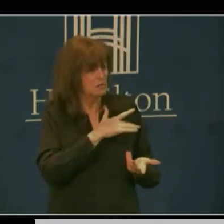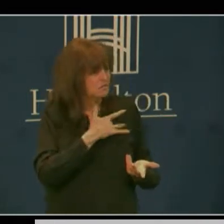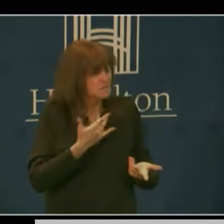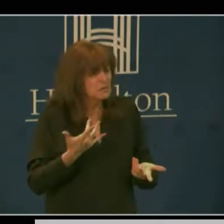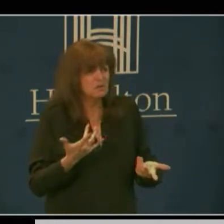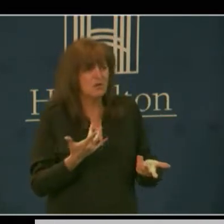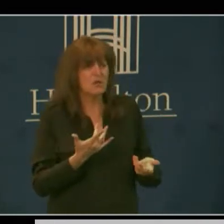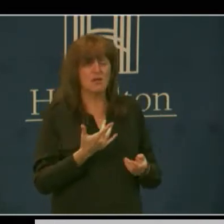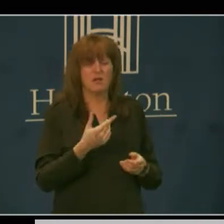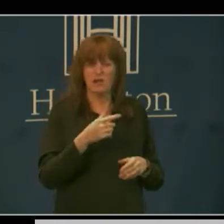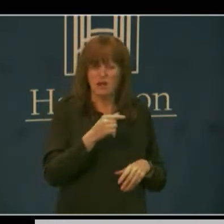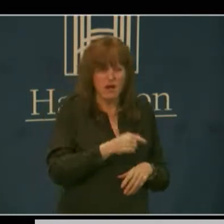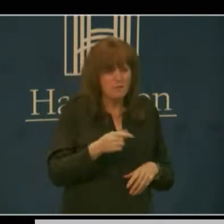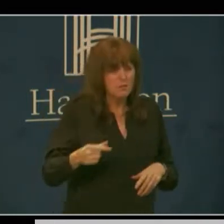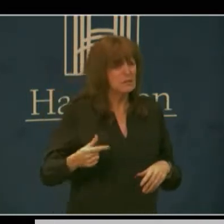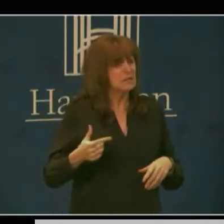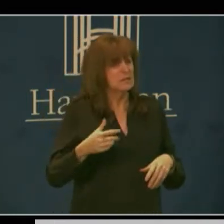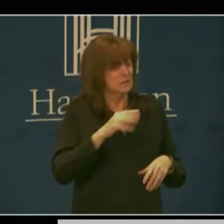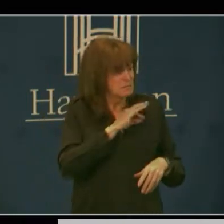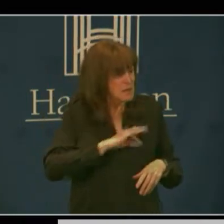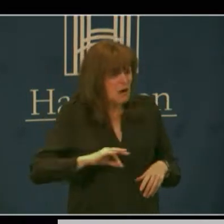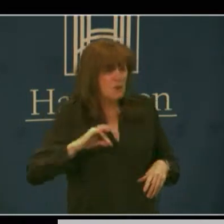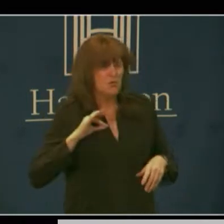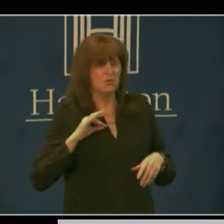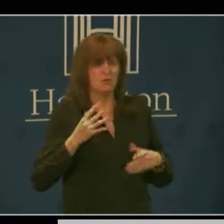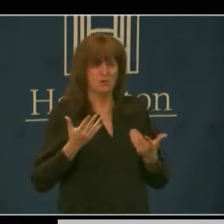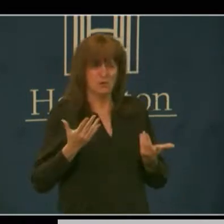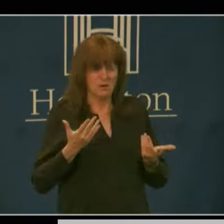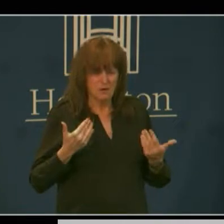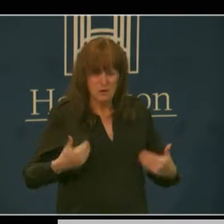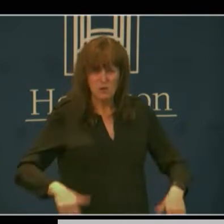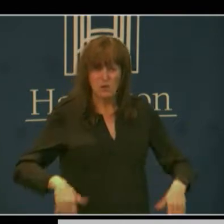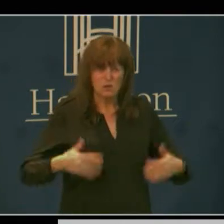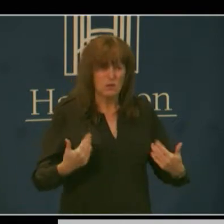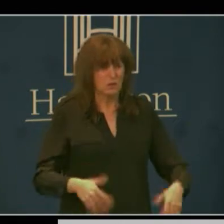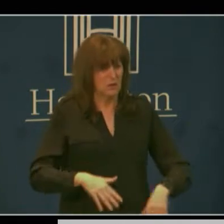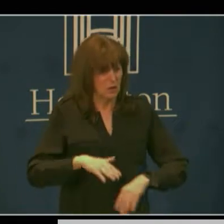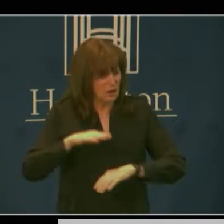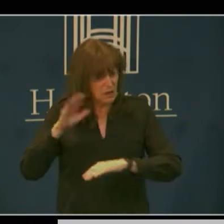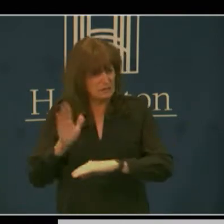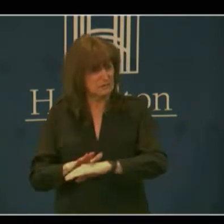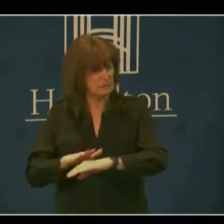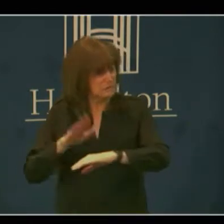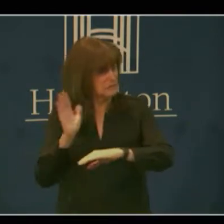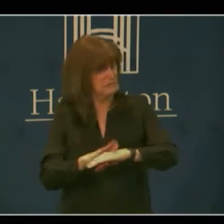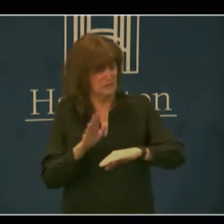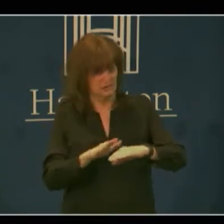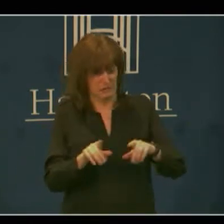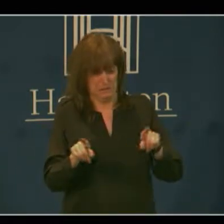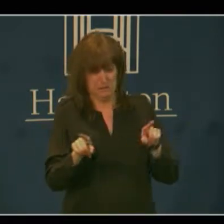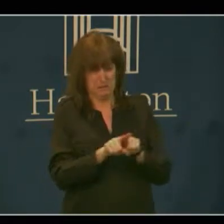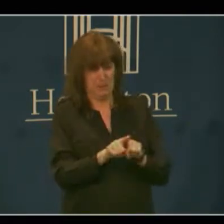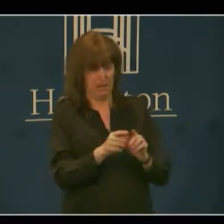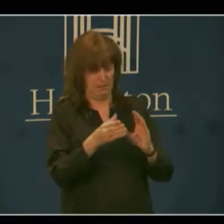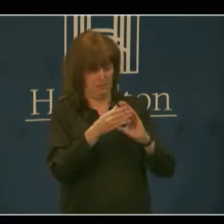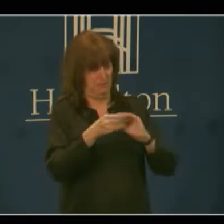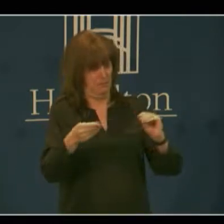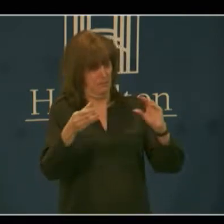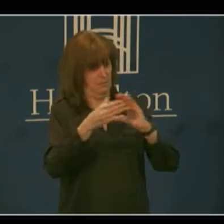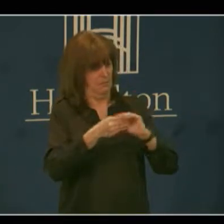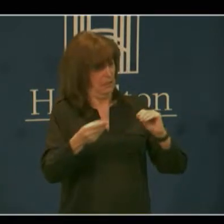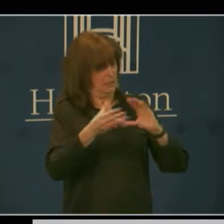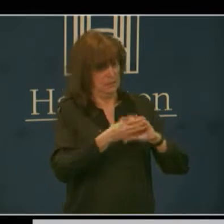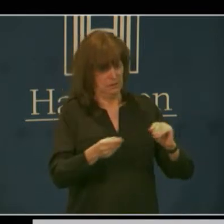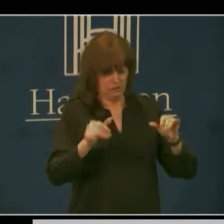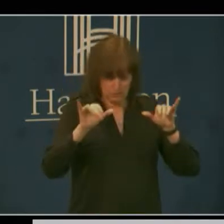clear. Stay at home and only travel outside your home when it's absolutely necessary. Very well said. Thank you, Paul, for